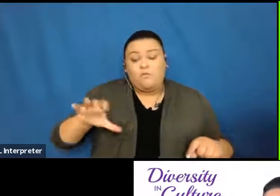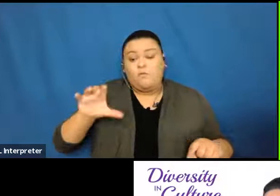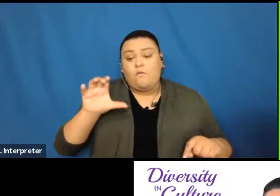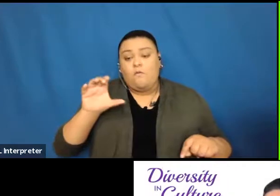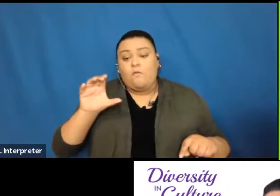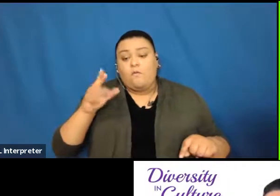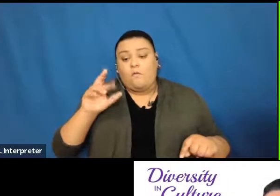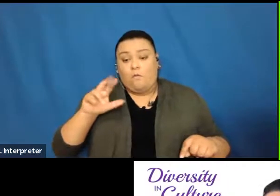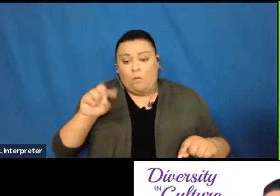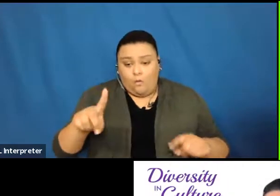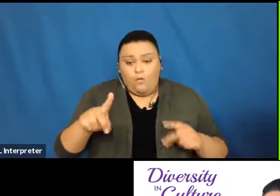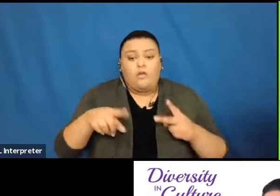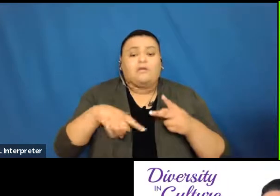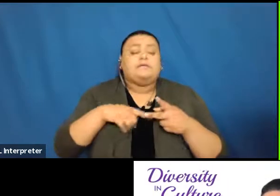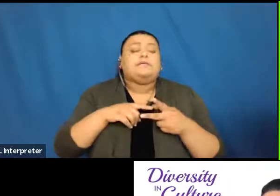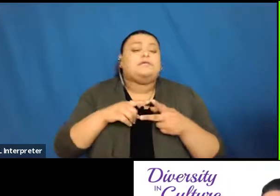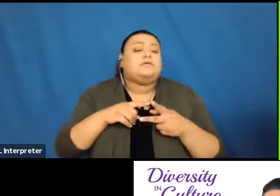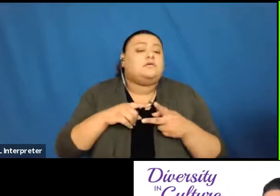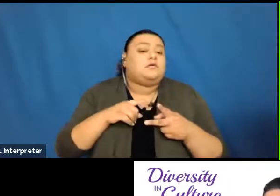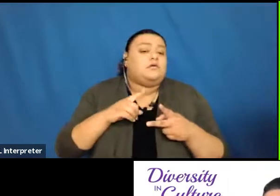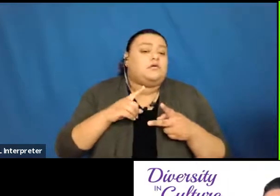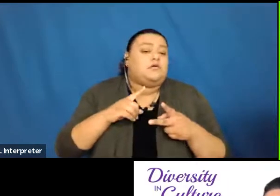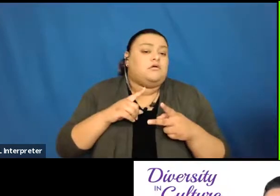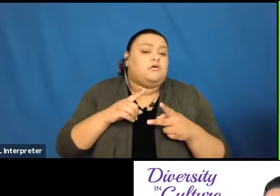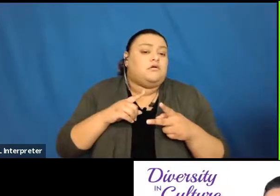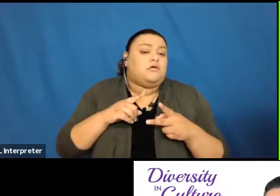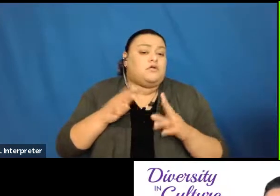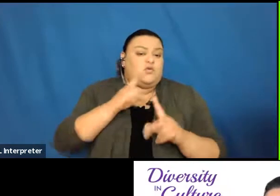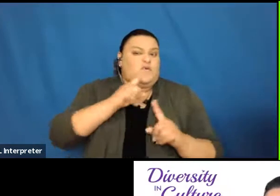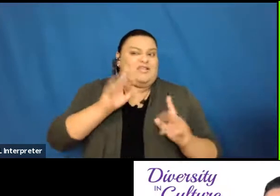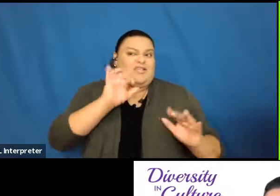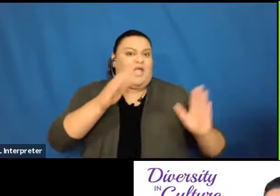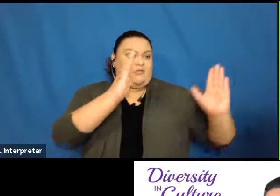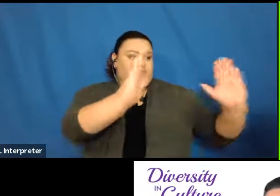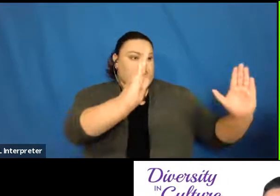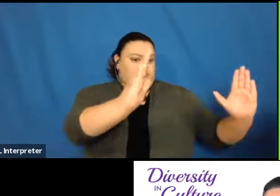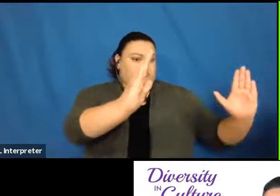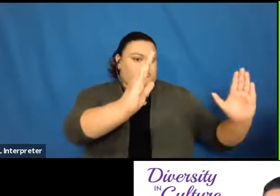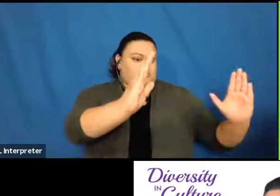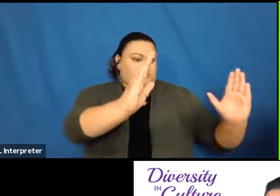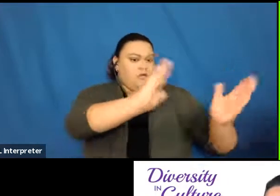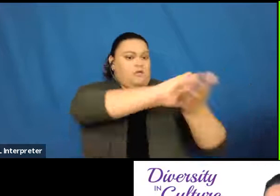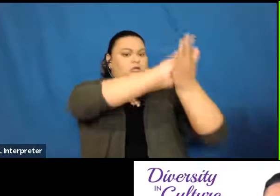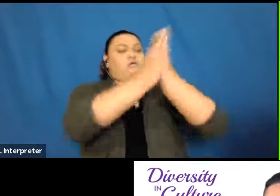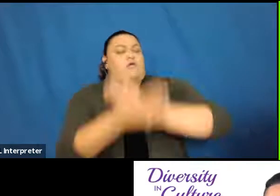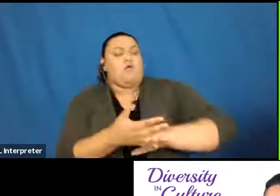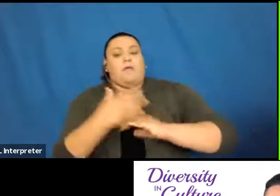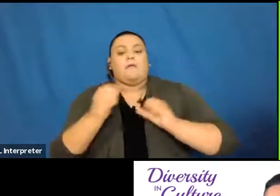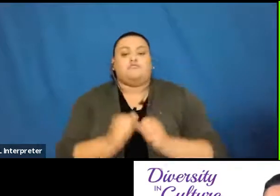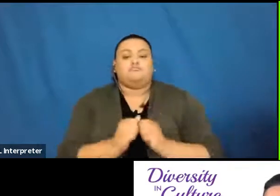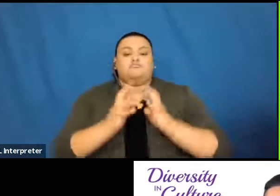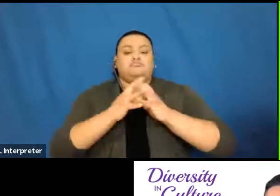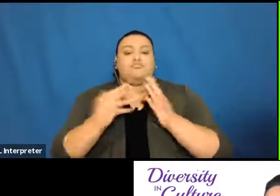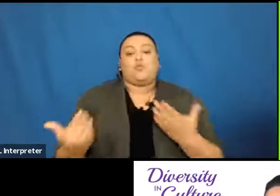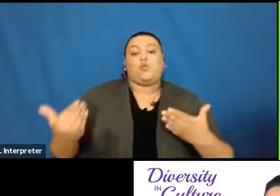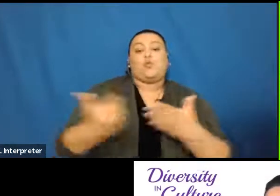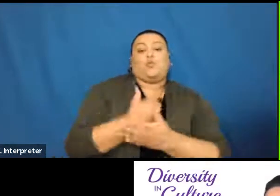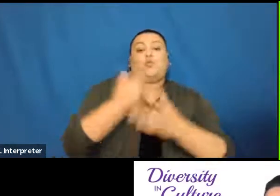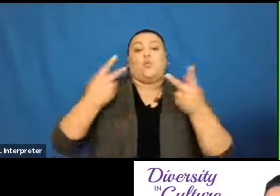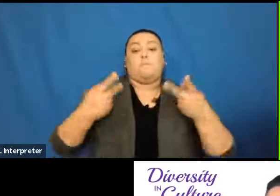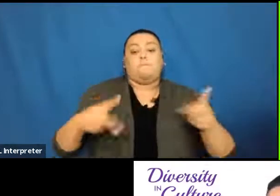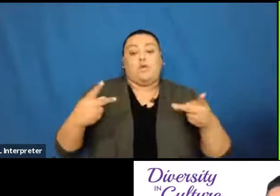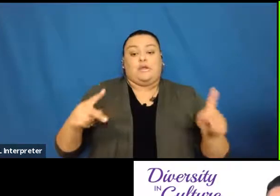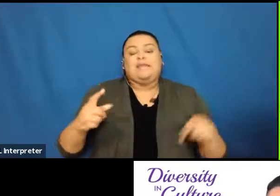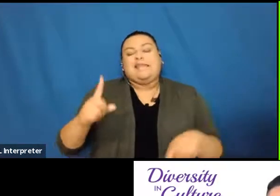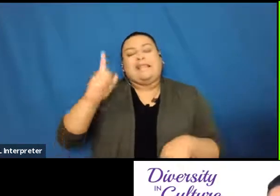left side of the spectrum, are going to get together and create a new party. I think we need a new party,